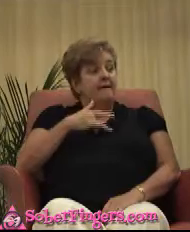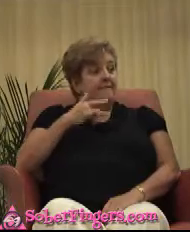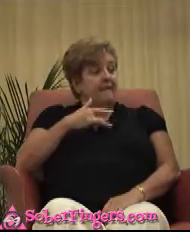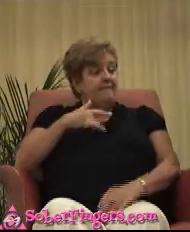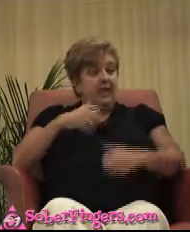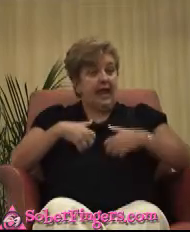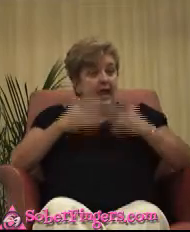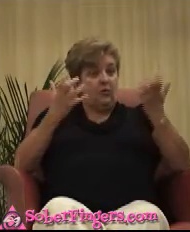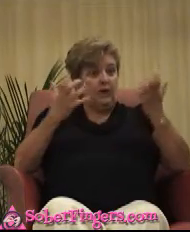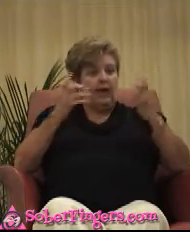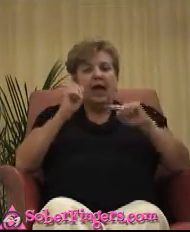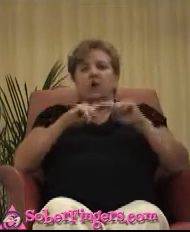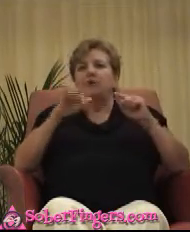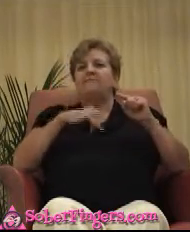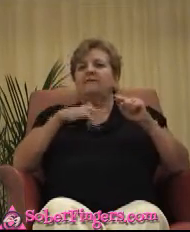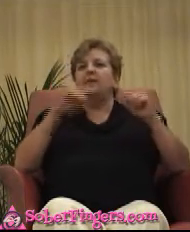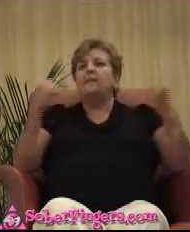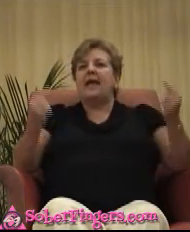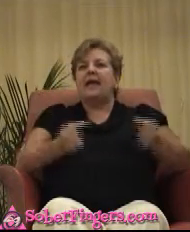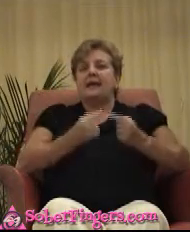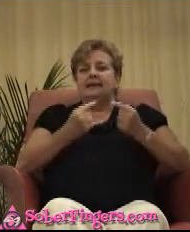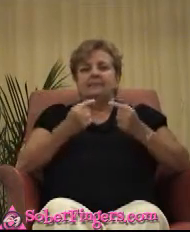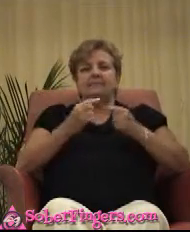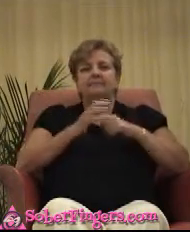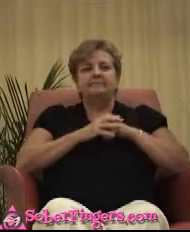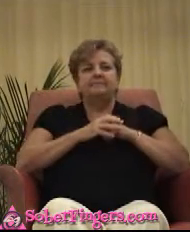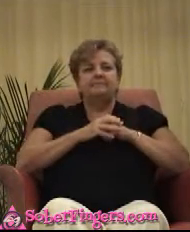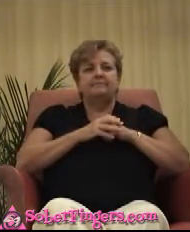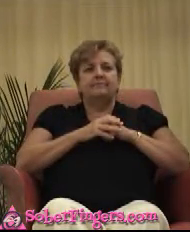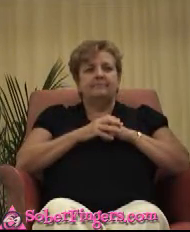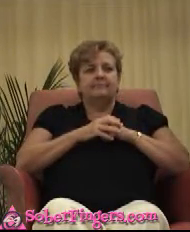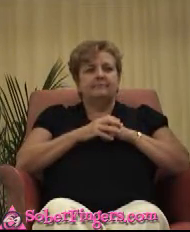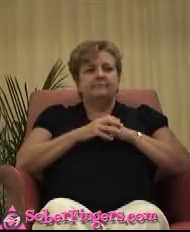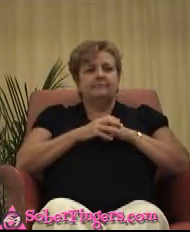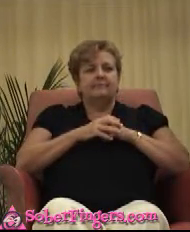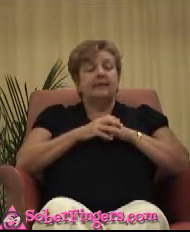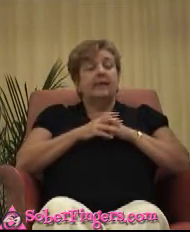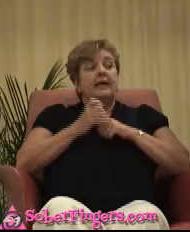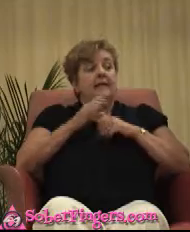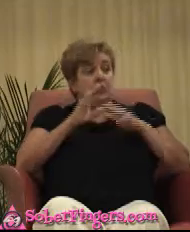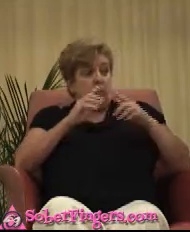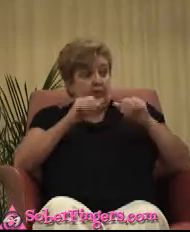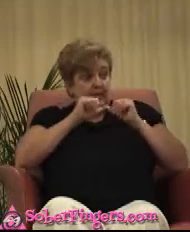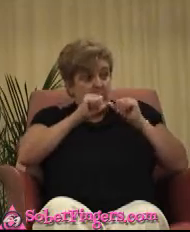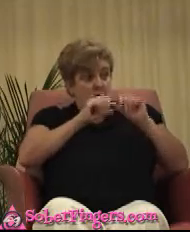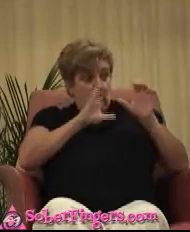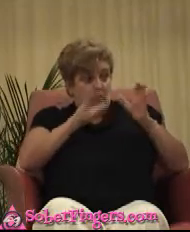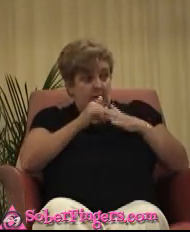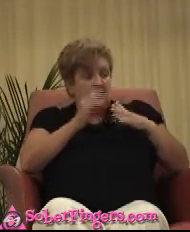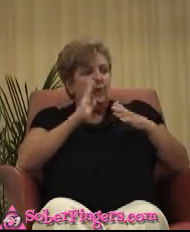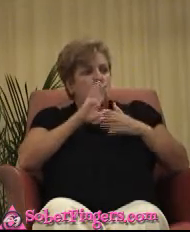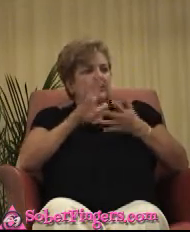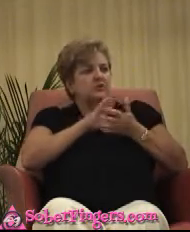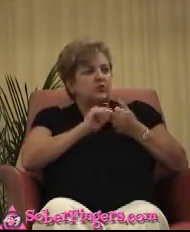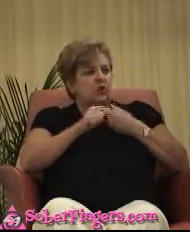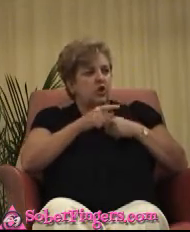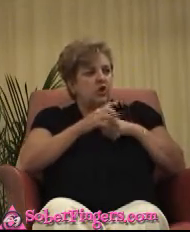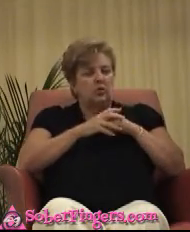come through. He said, you've survived a childhood doing that, and he said, if you continue, it'll destroy you. And I looked at him and thought, you may be a